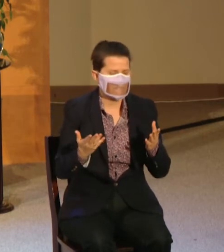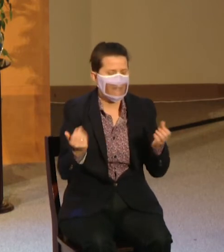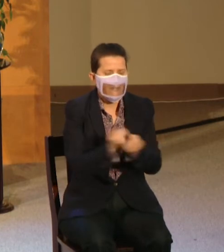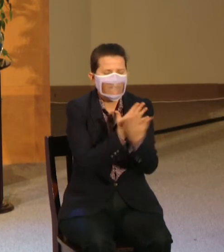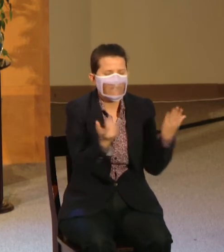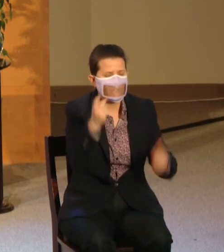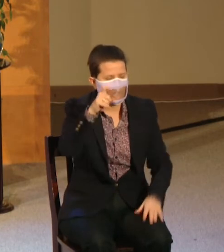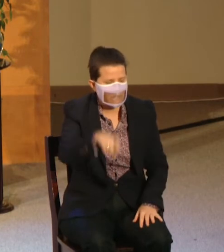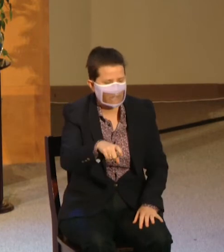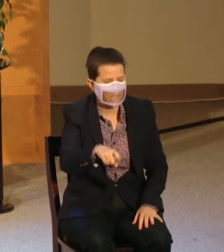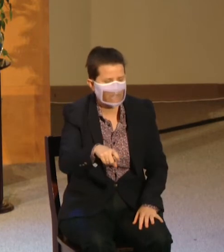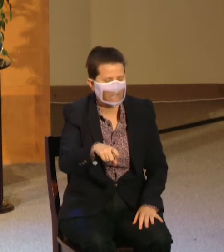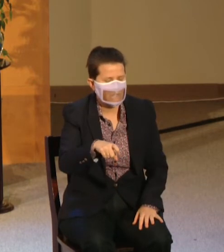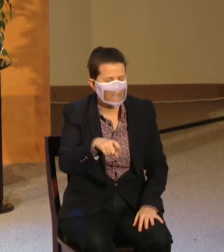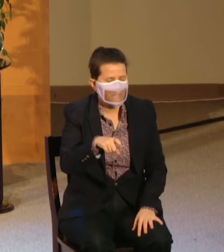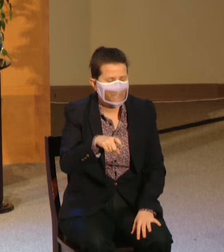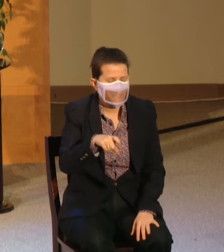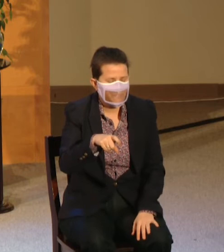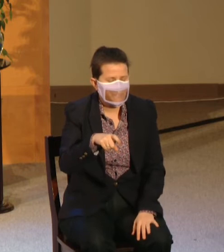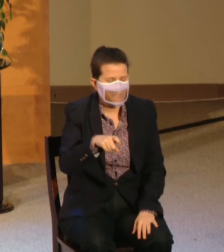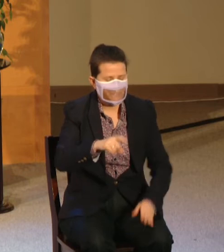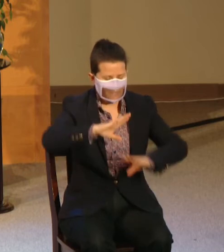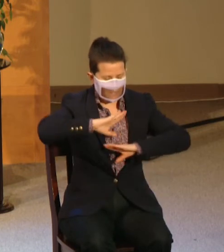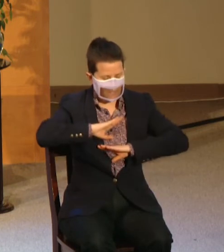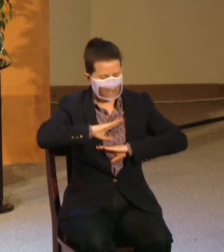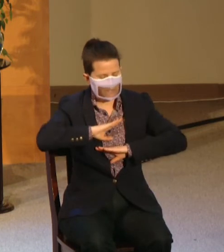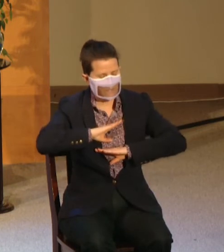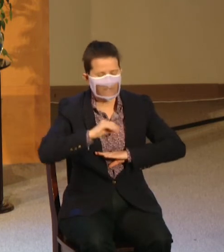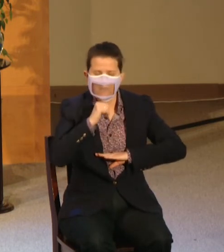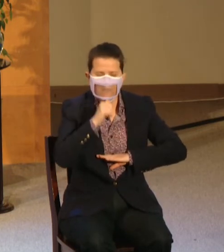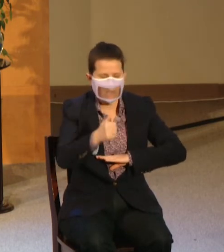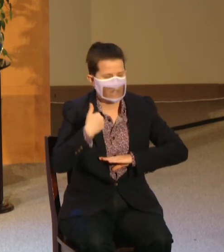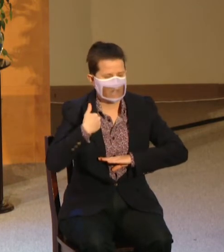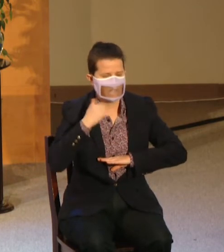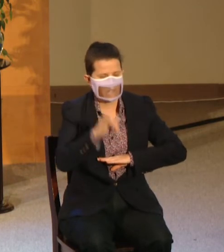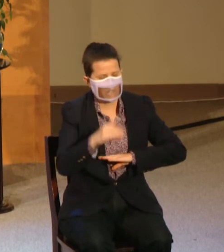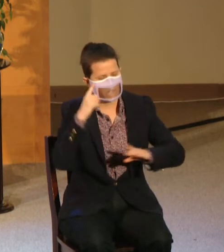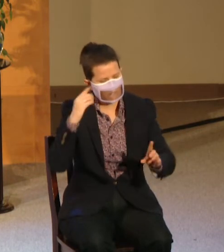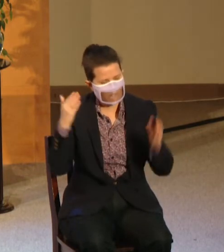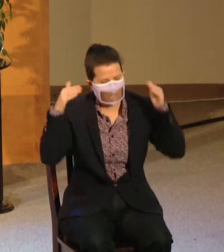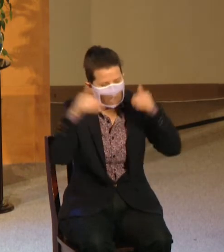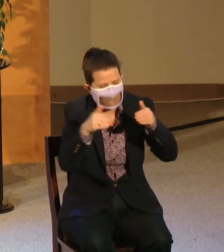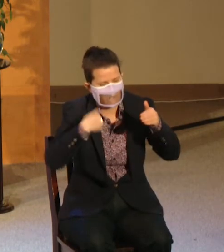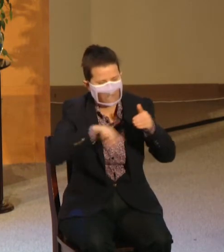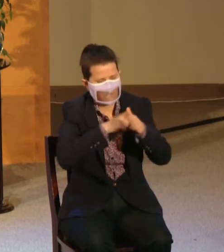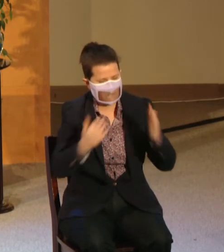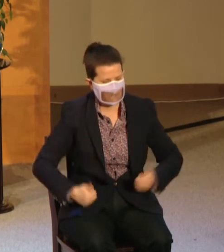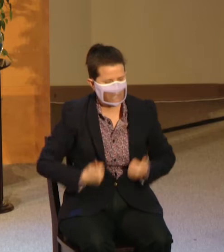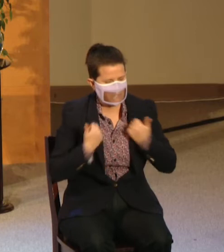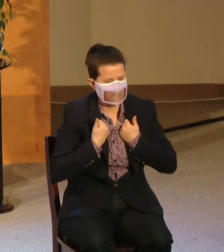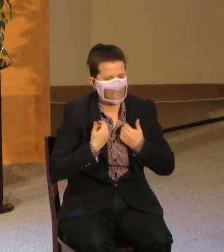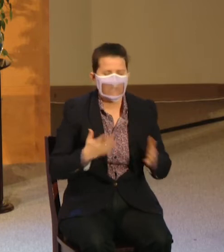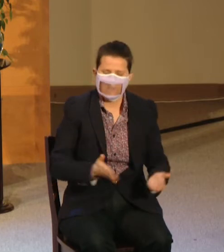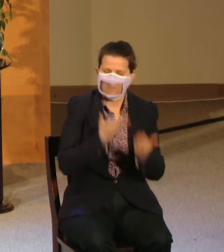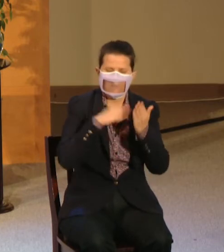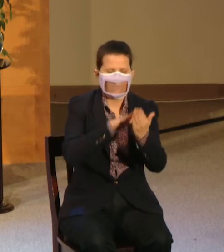want without our making any of these the object of our existence. in the presence of the conscious mind of Christ Jesus, the 7th